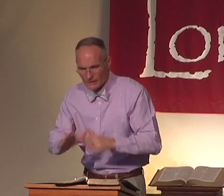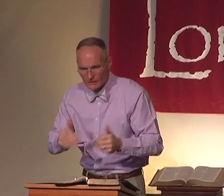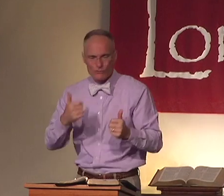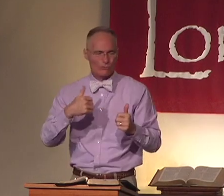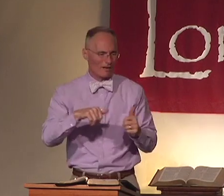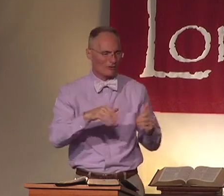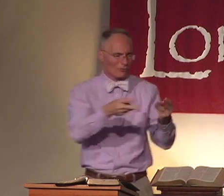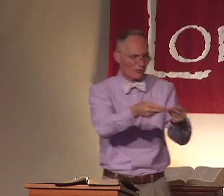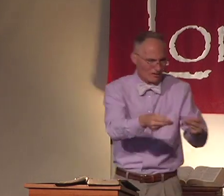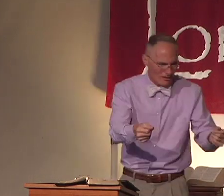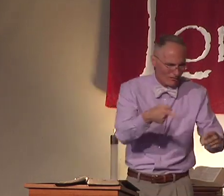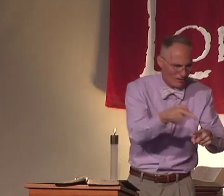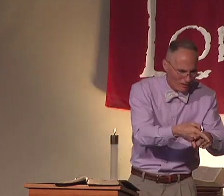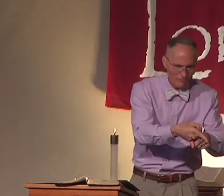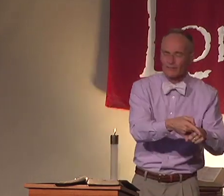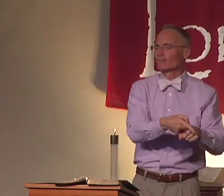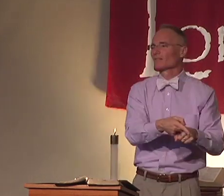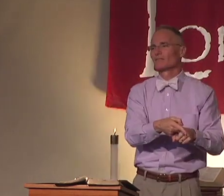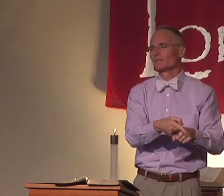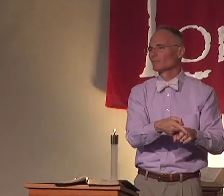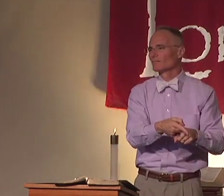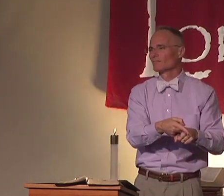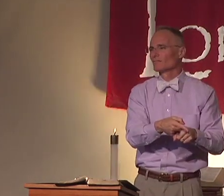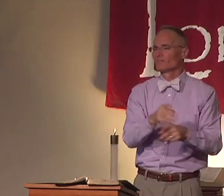They look for peace. They try to resolve conflicts.